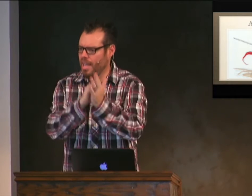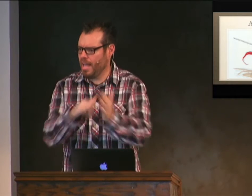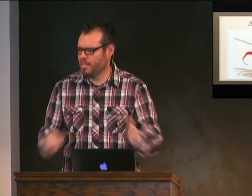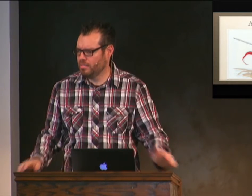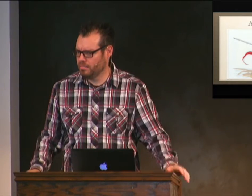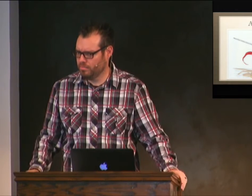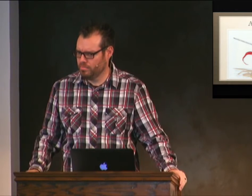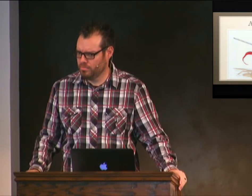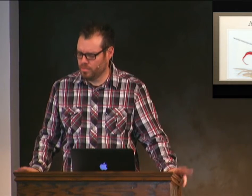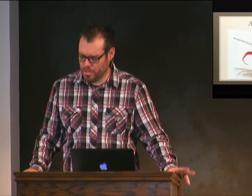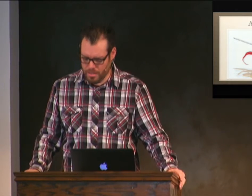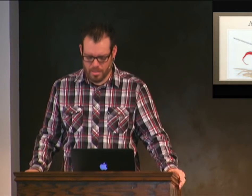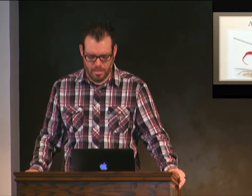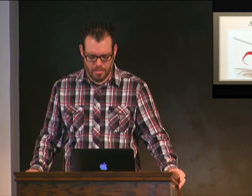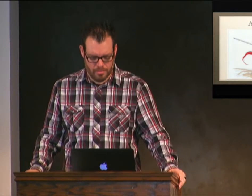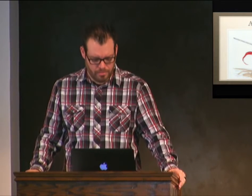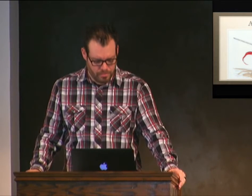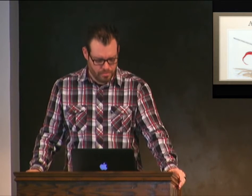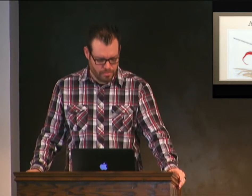Read that.